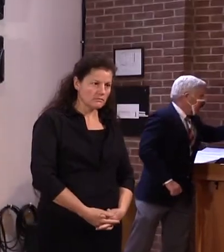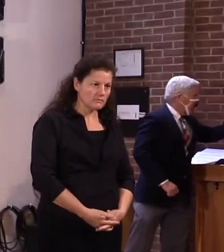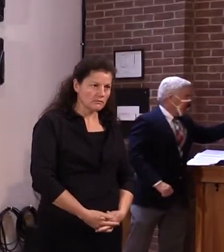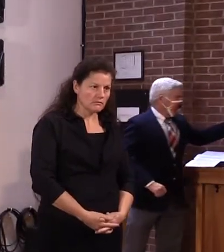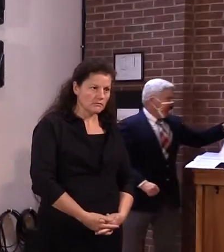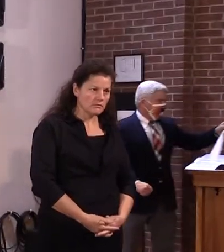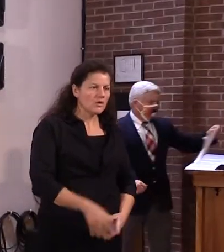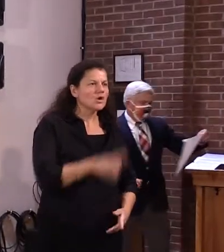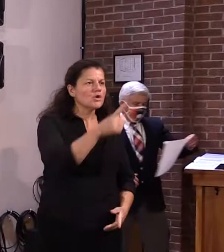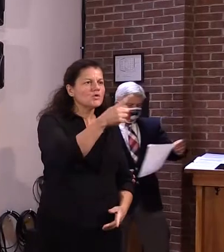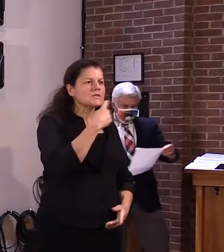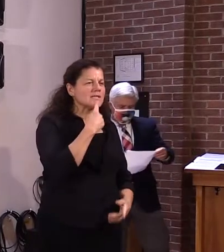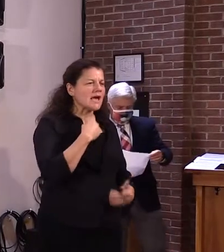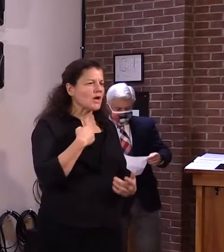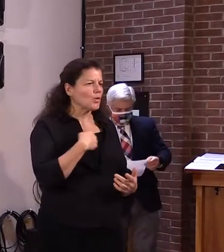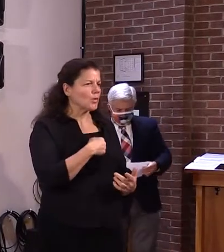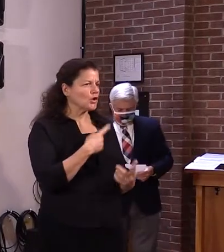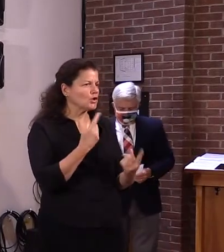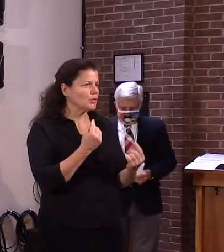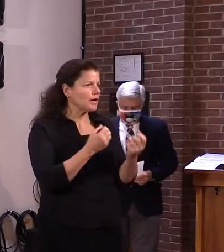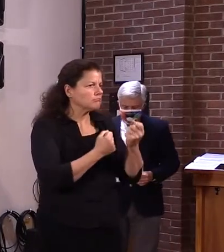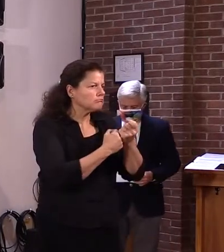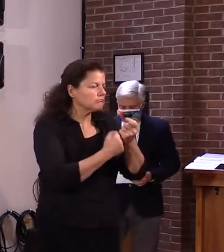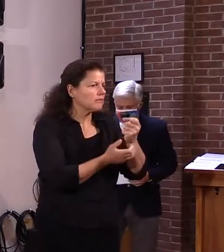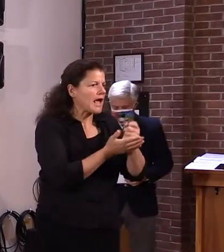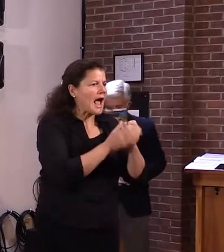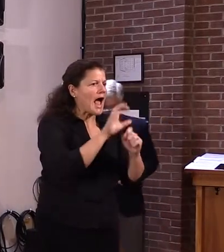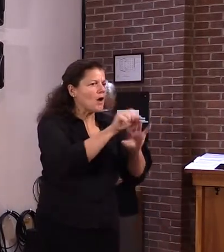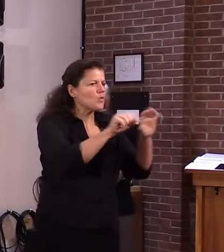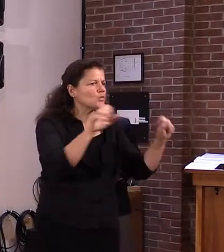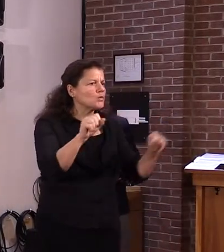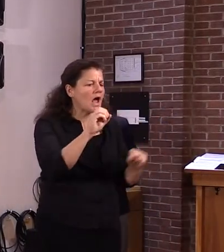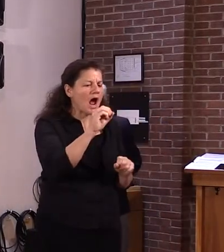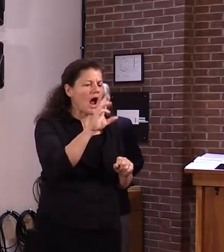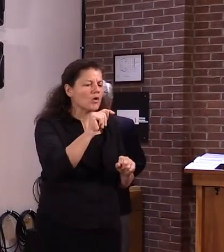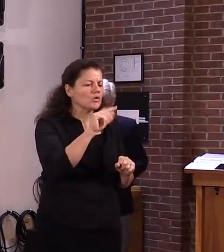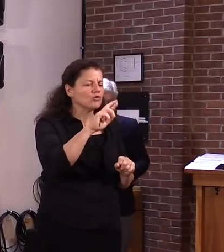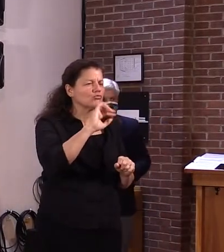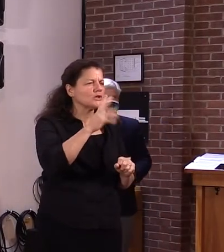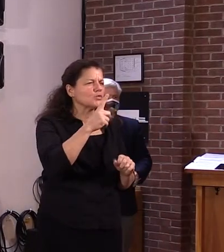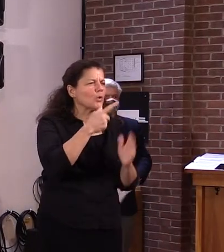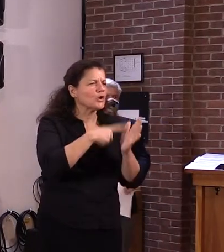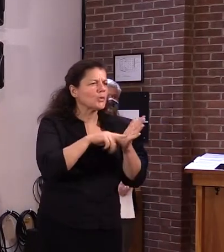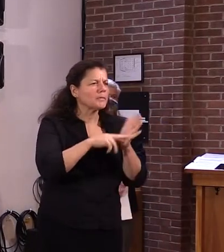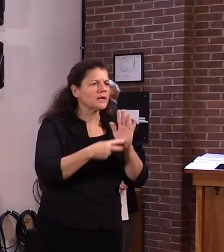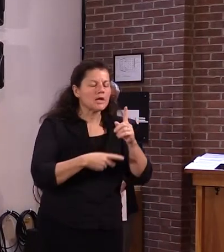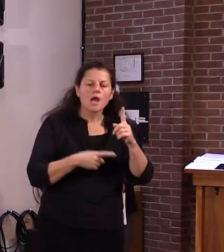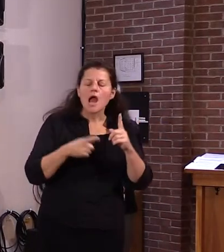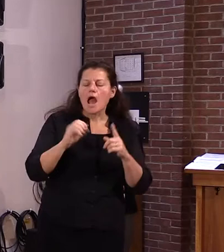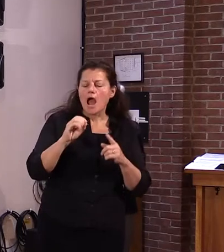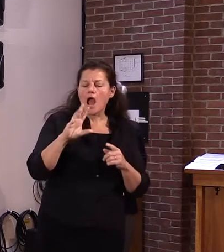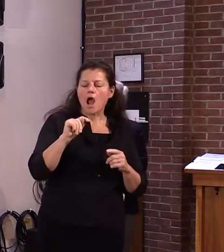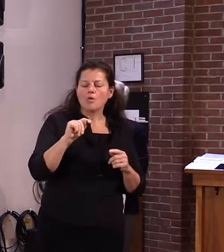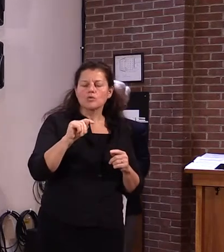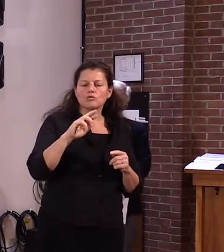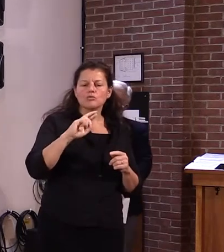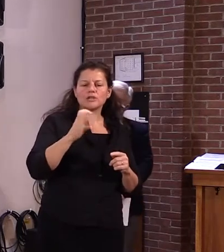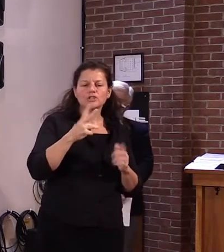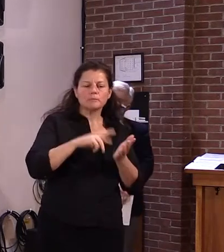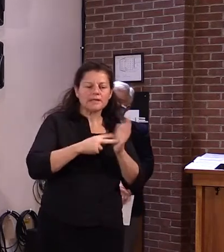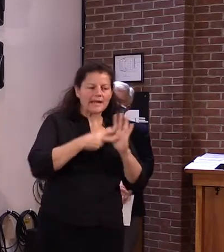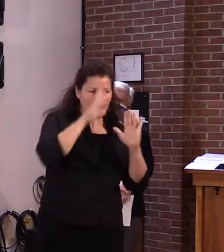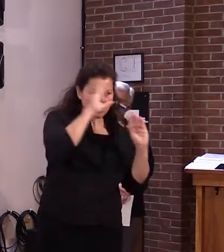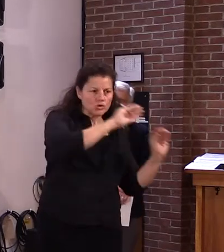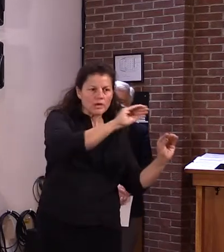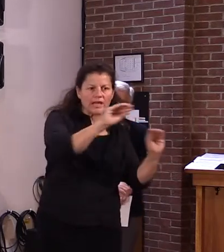When you say outreach, exactly what are you referring to? Well, outreach as in like education and trying to like